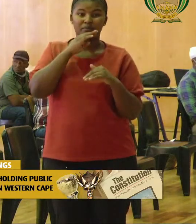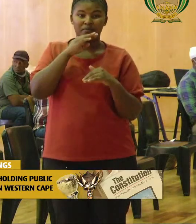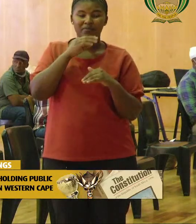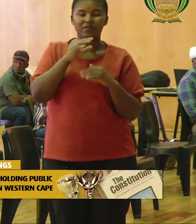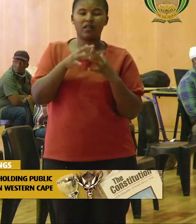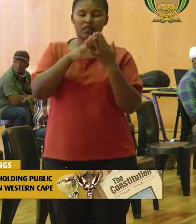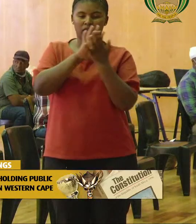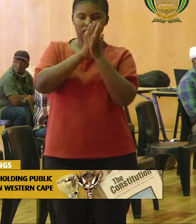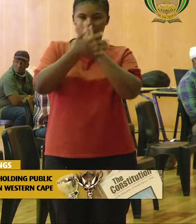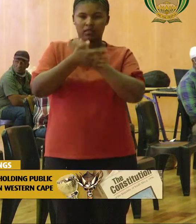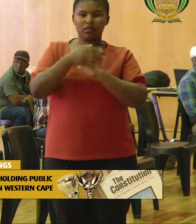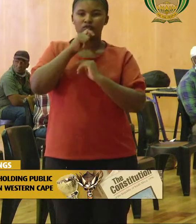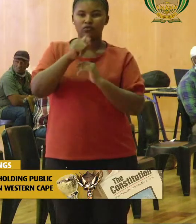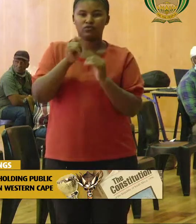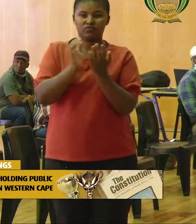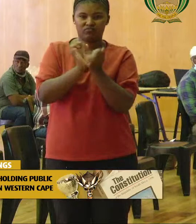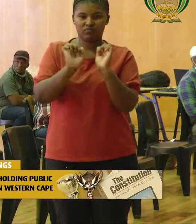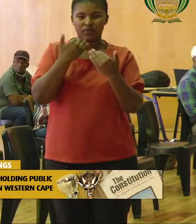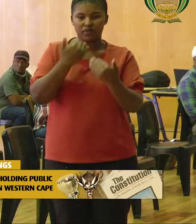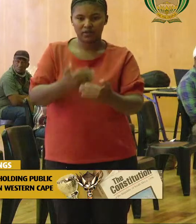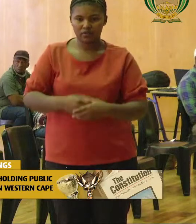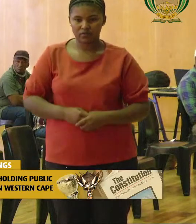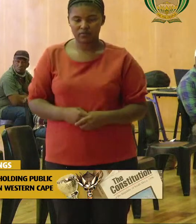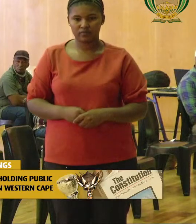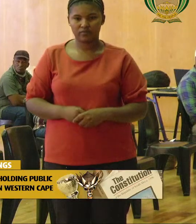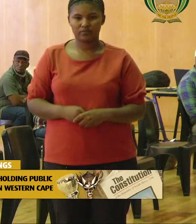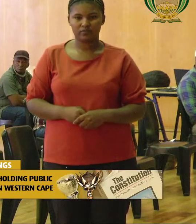the democracy. Thank you.